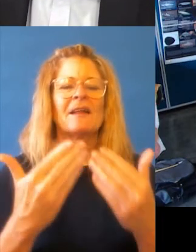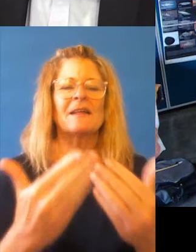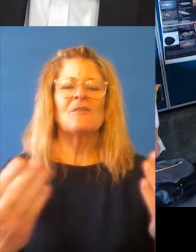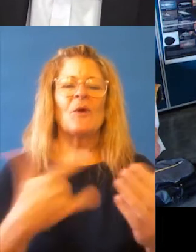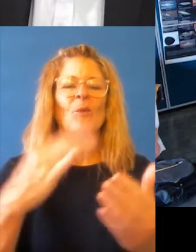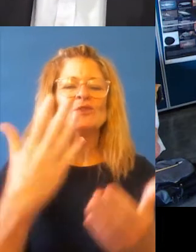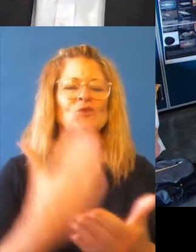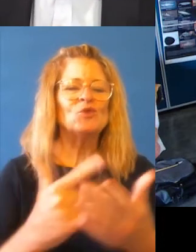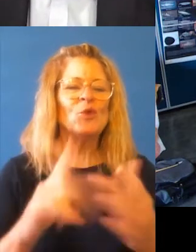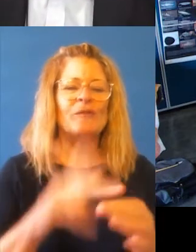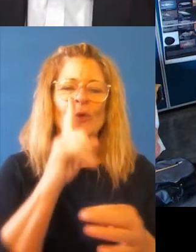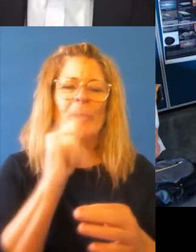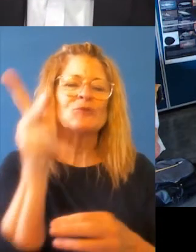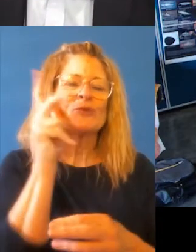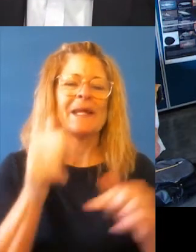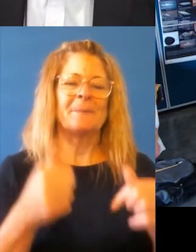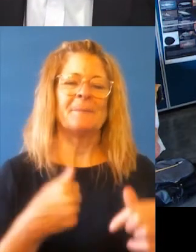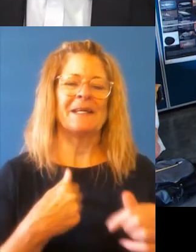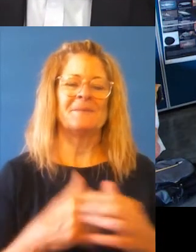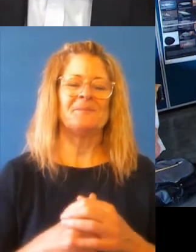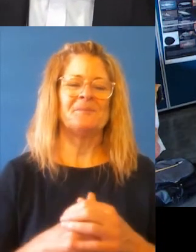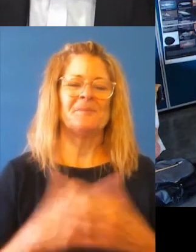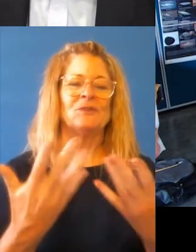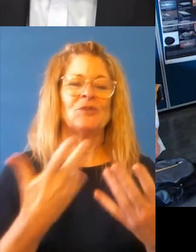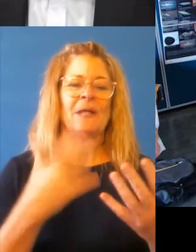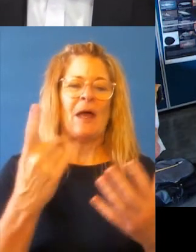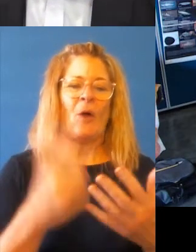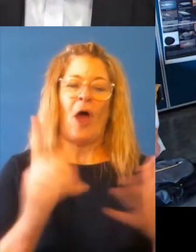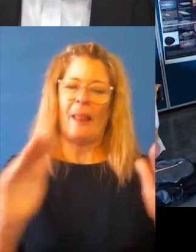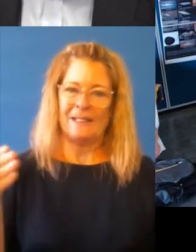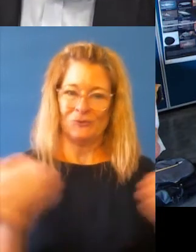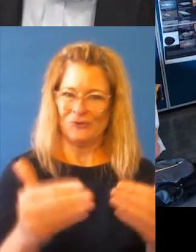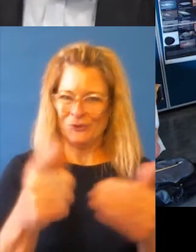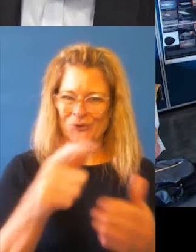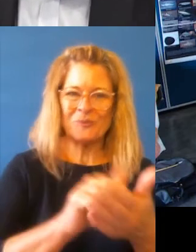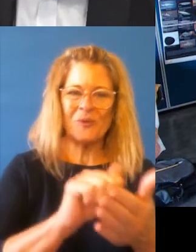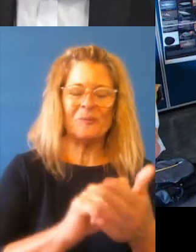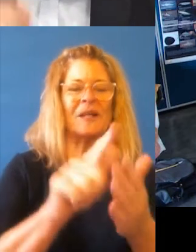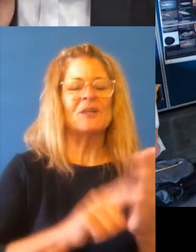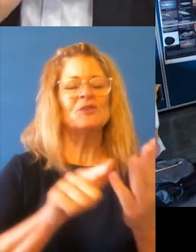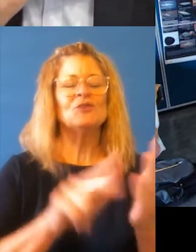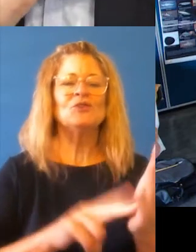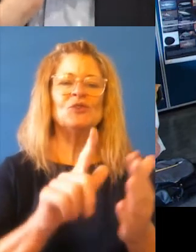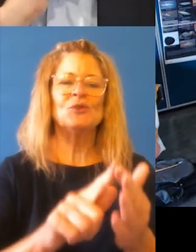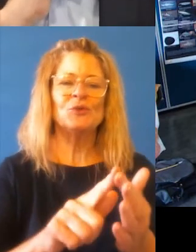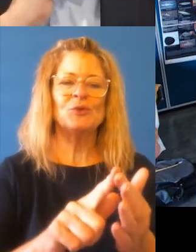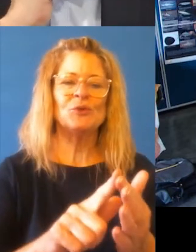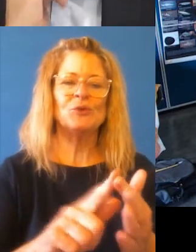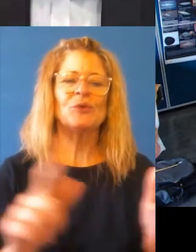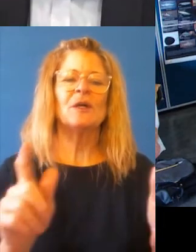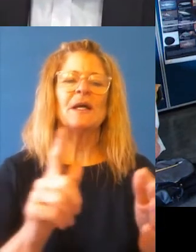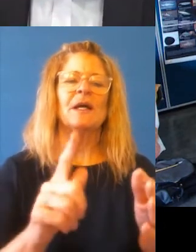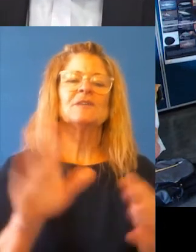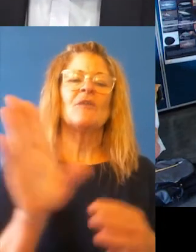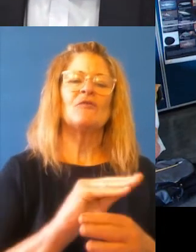sure if you were going to be able to hear me there, so I'll now hop into introducing you properly. June is a Bunurba woman from the remote town